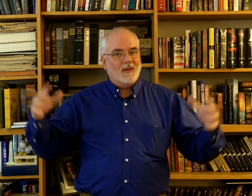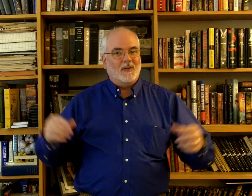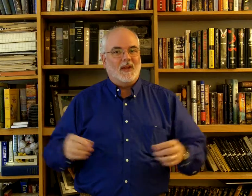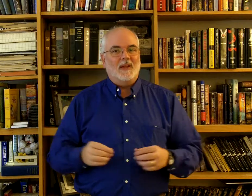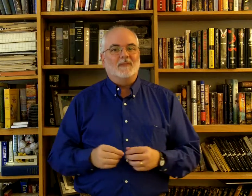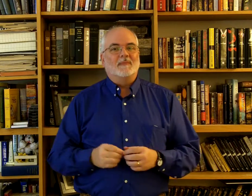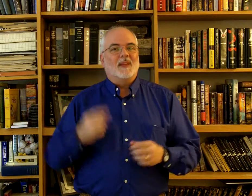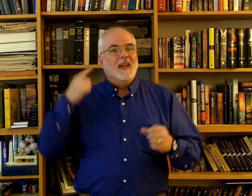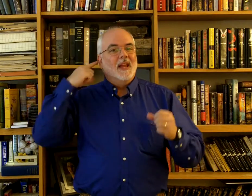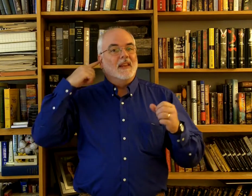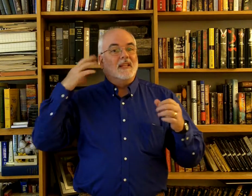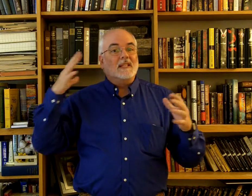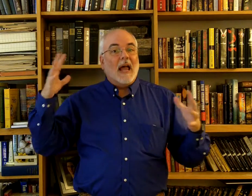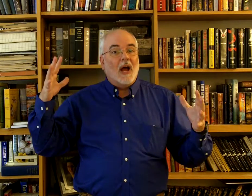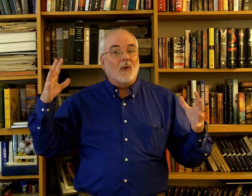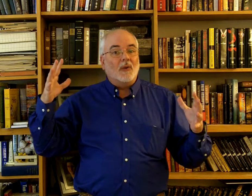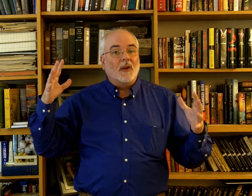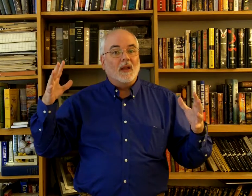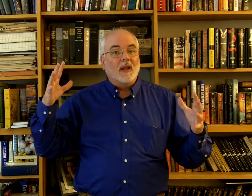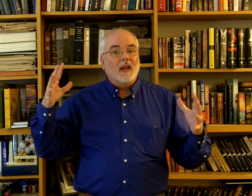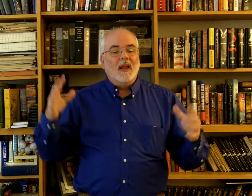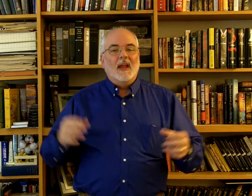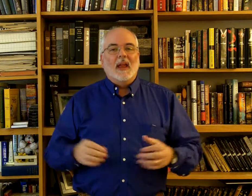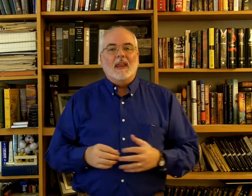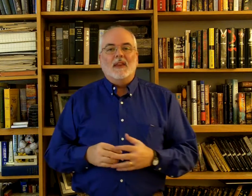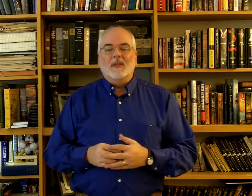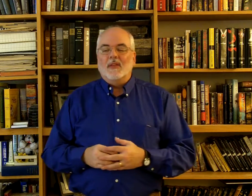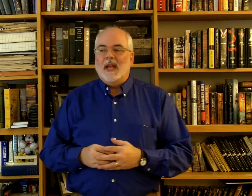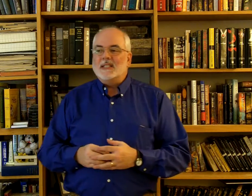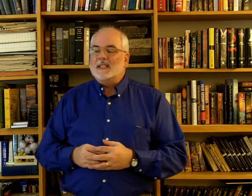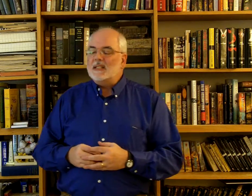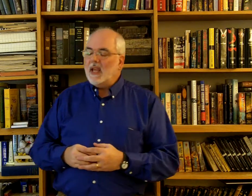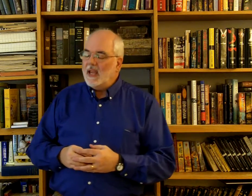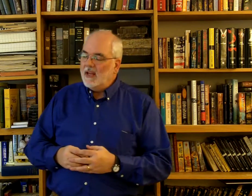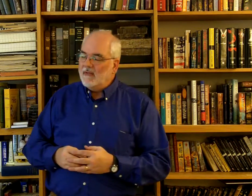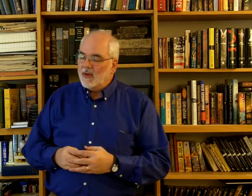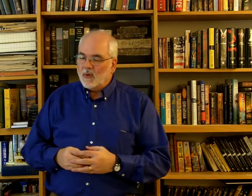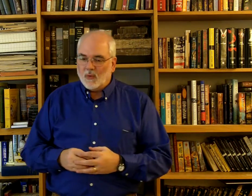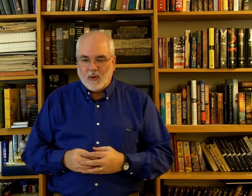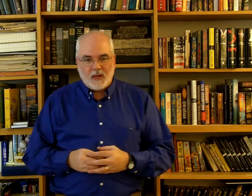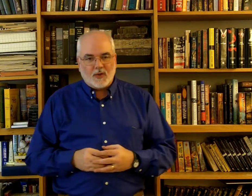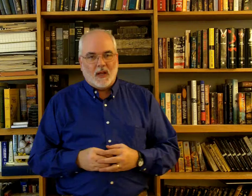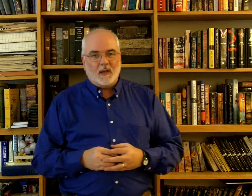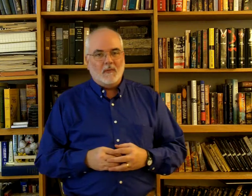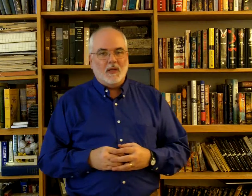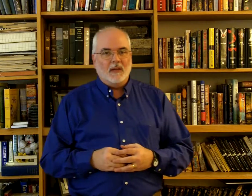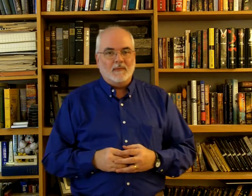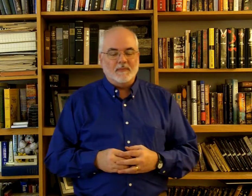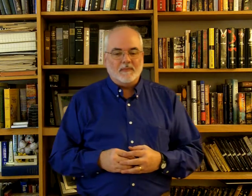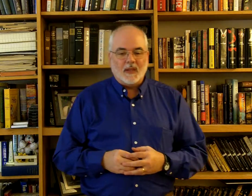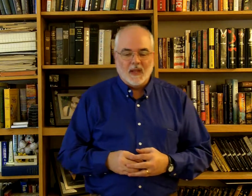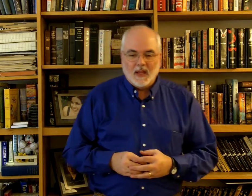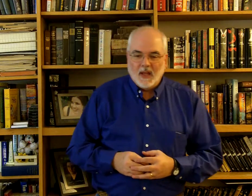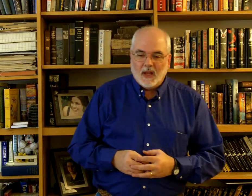okay? The sound that saved a wretch like me.